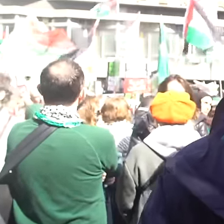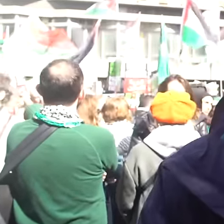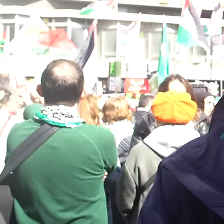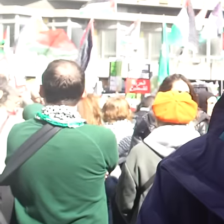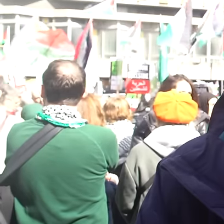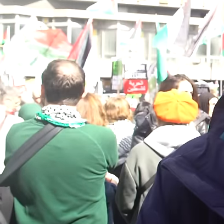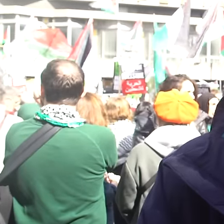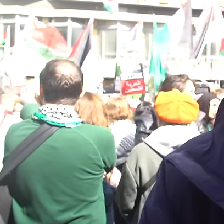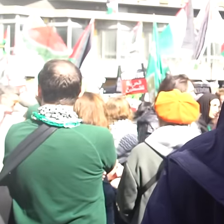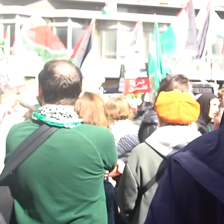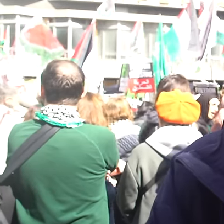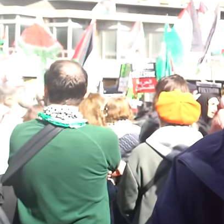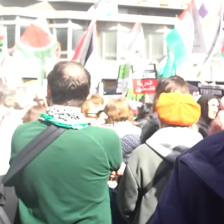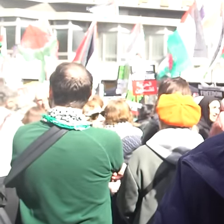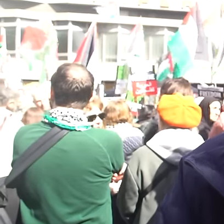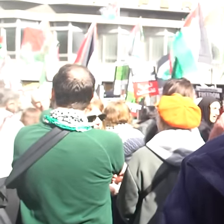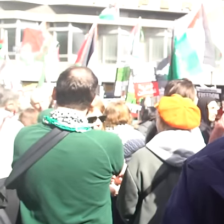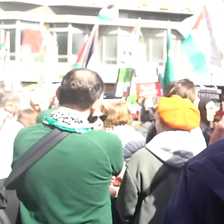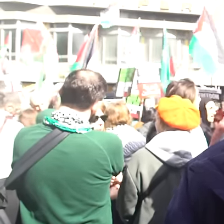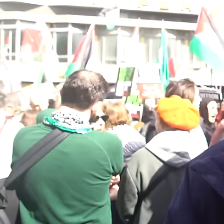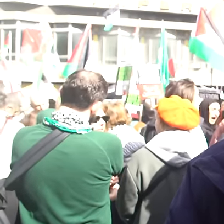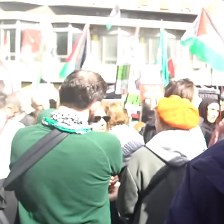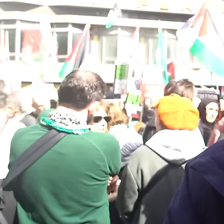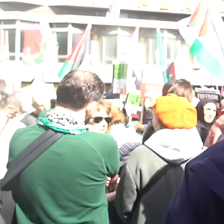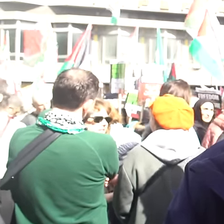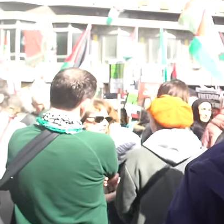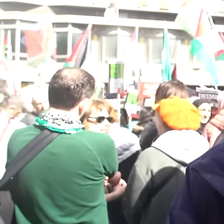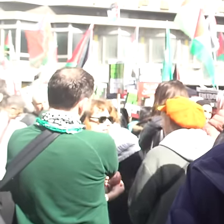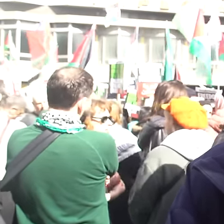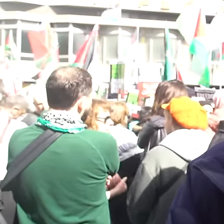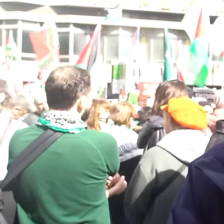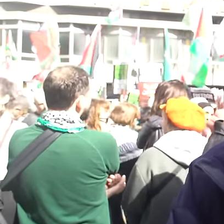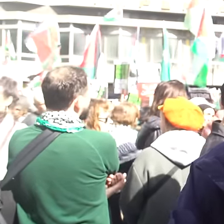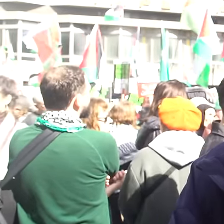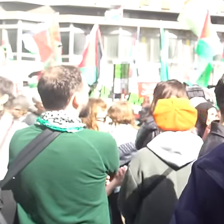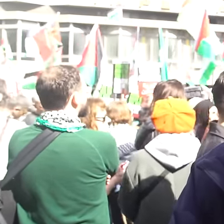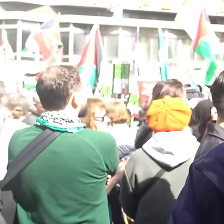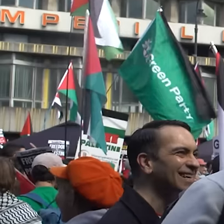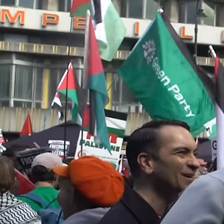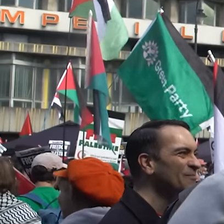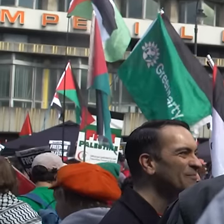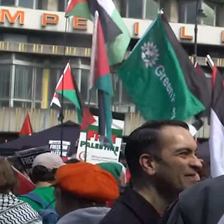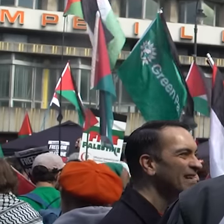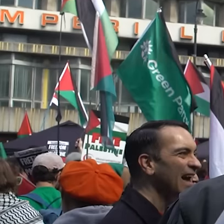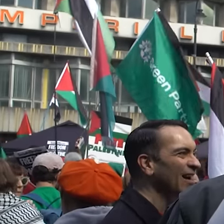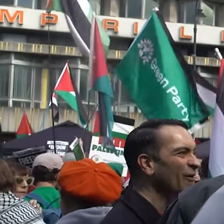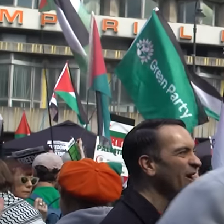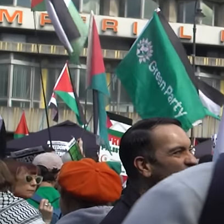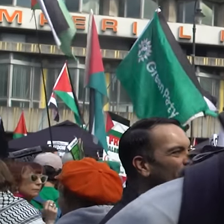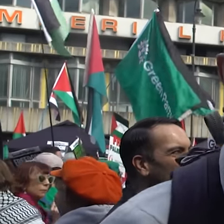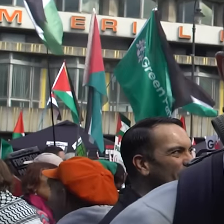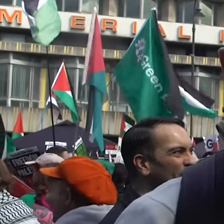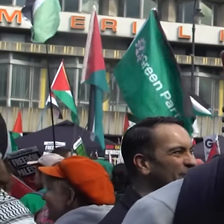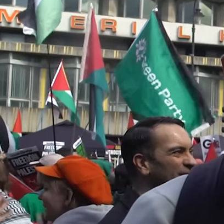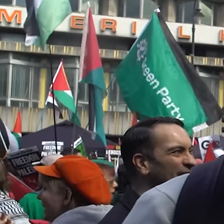these demonstrations. This is not anti-Semitic, it's anti-Zionist, which is different. You kind of feel politically homeless in the